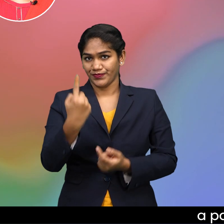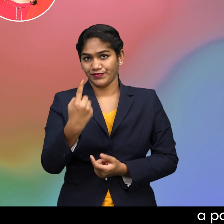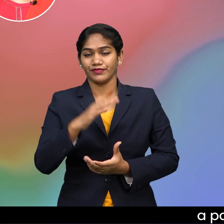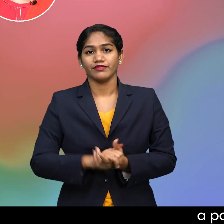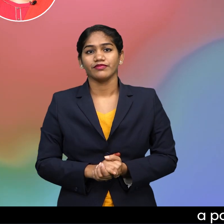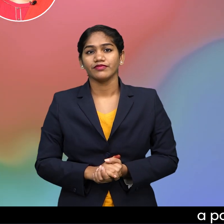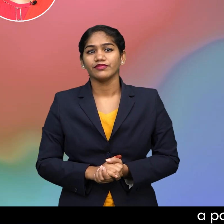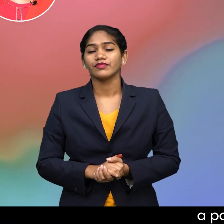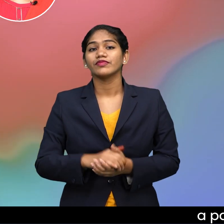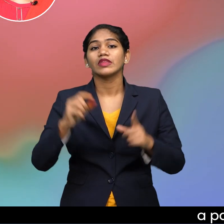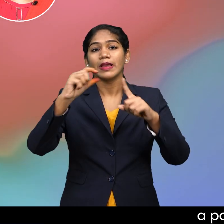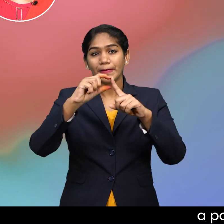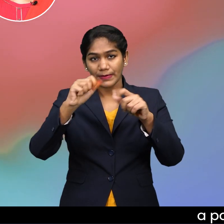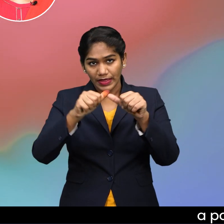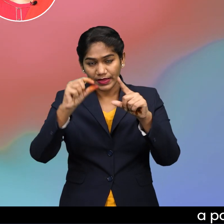a parietal lobe,